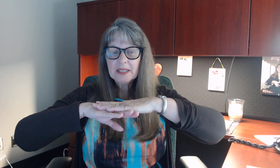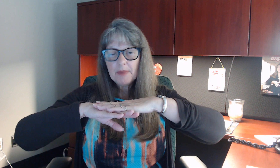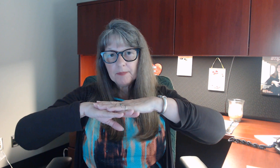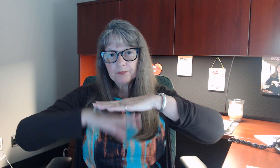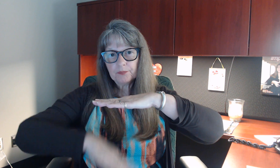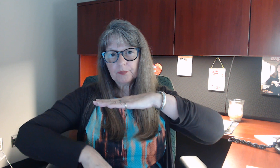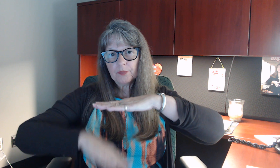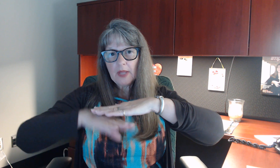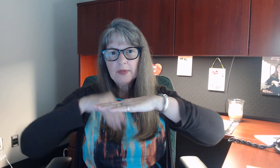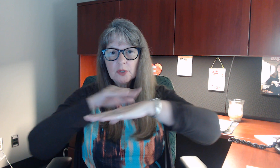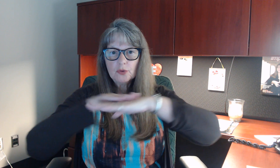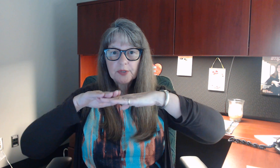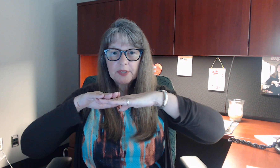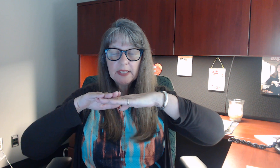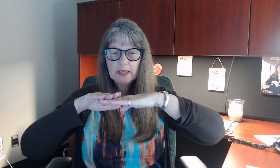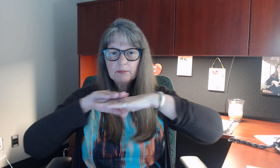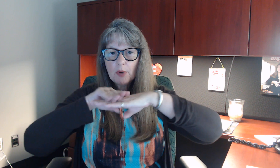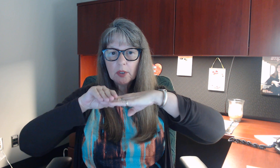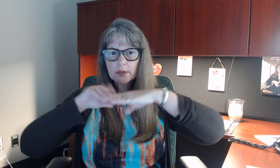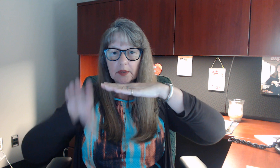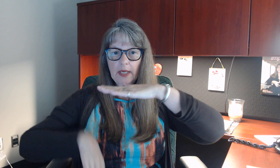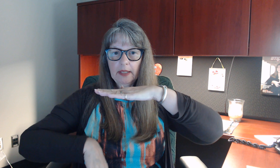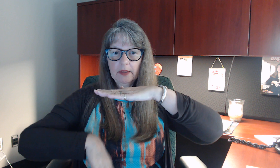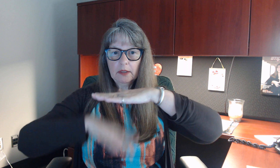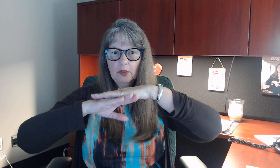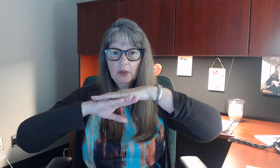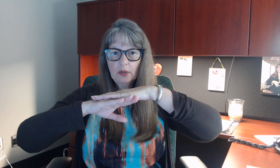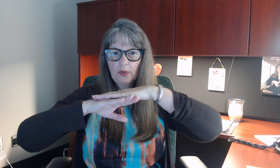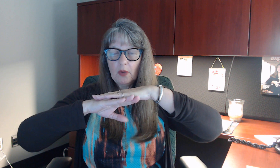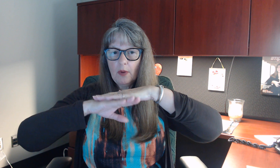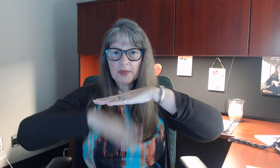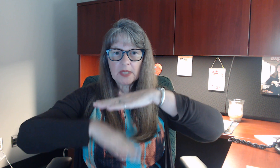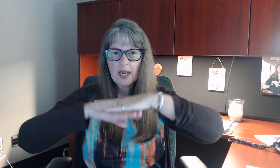Maximum, this is your ceiling part, and you can only go up this high.